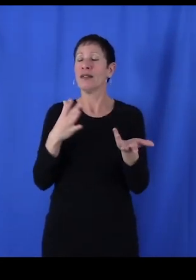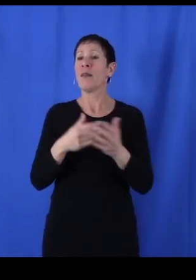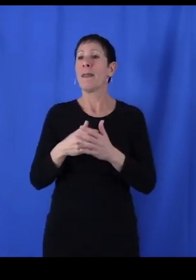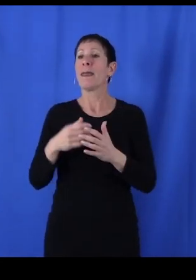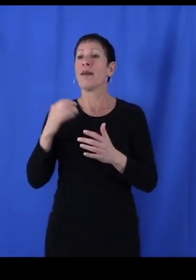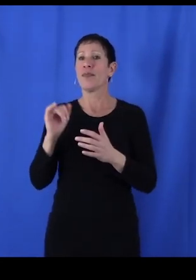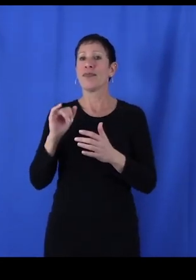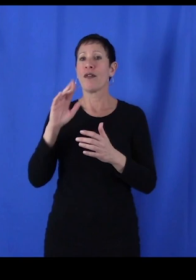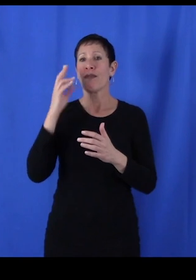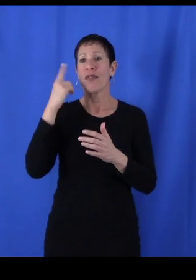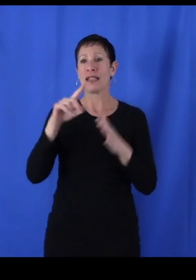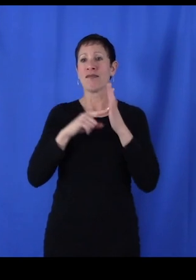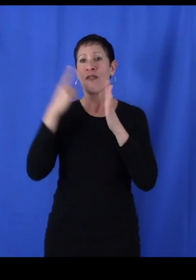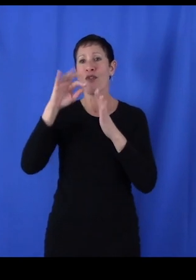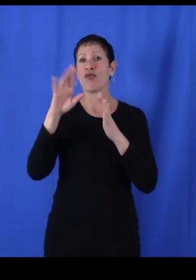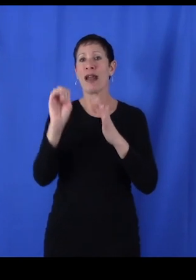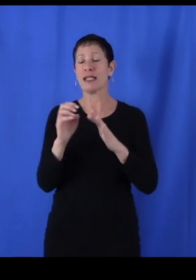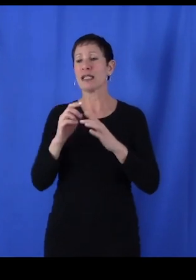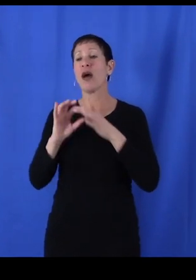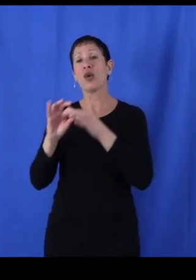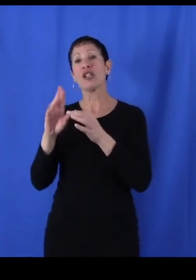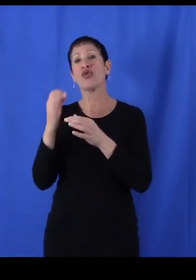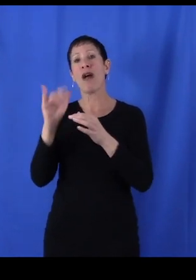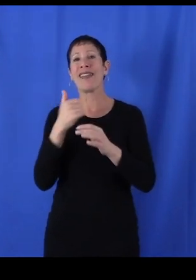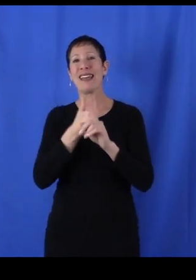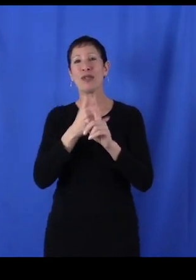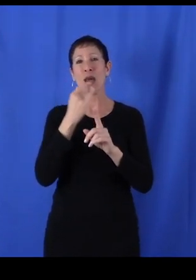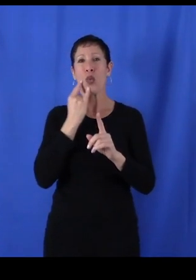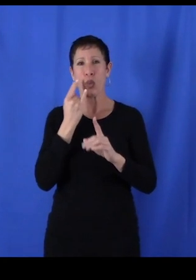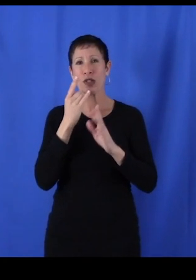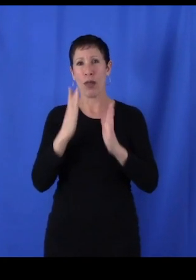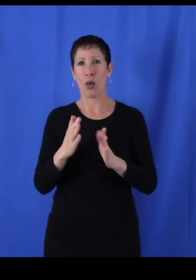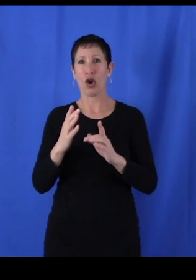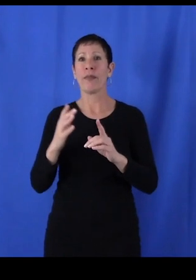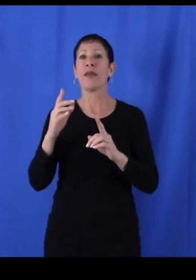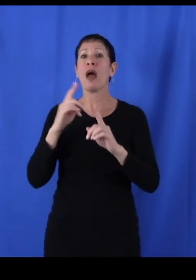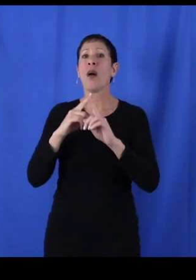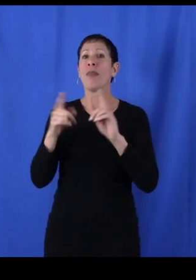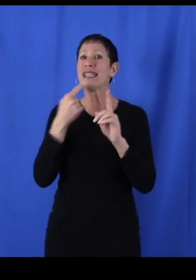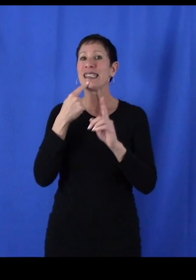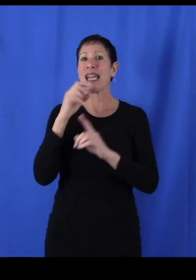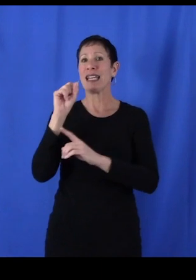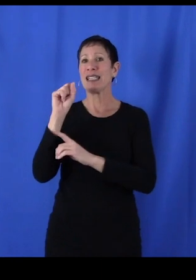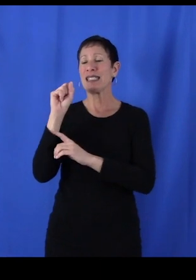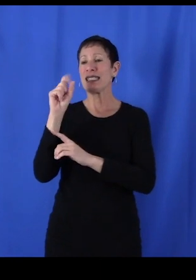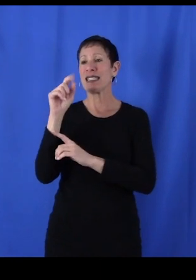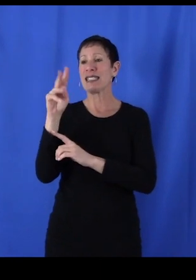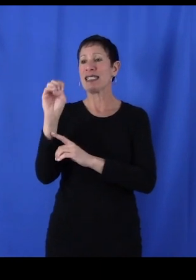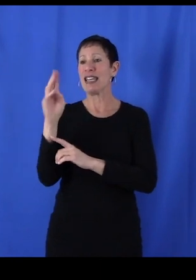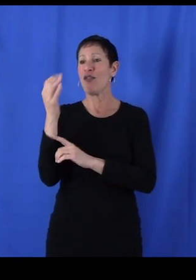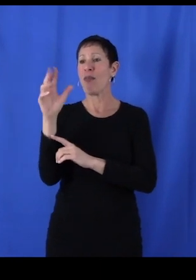the Cambridge Analytica whistleblower, Steve Bannon was the only straight man he'd ever met who